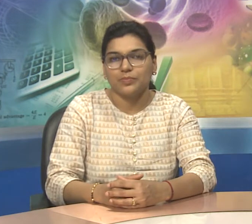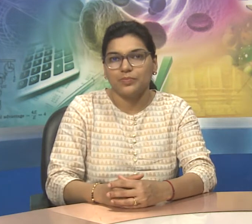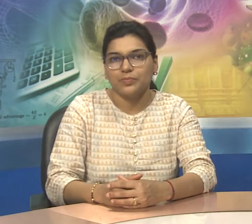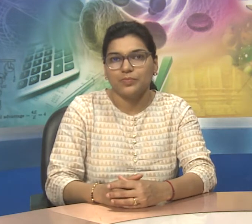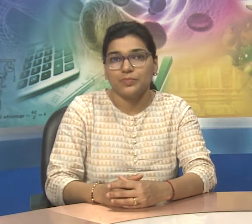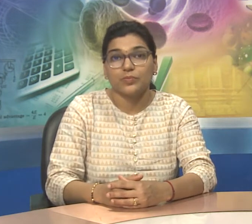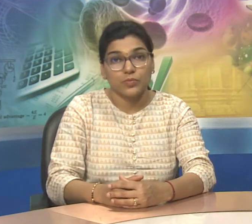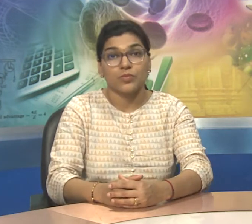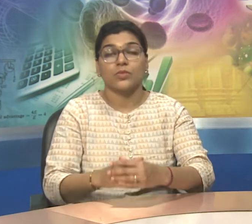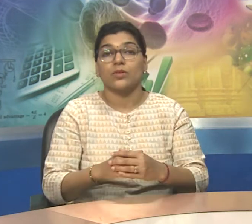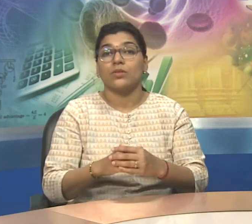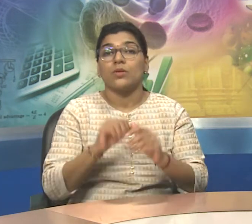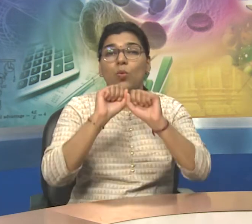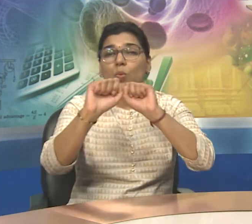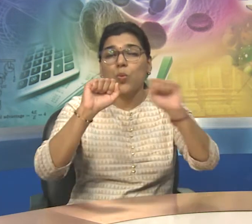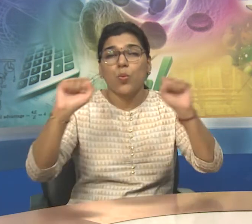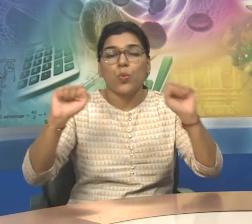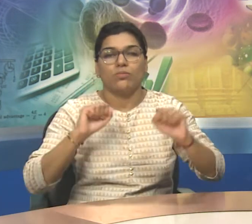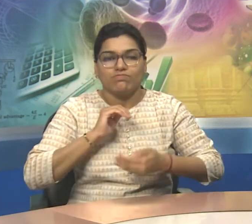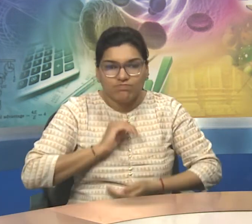of any country.